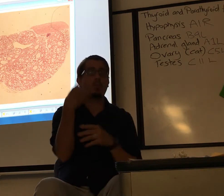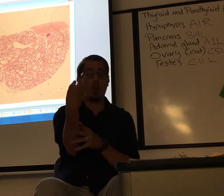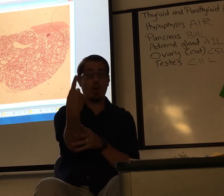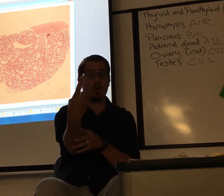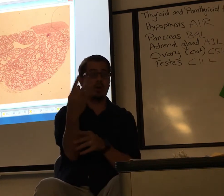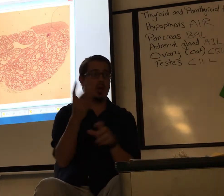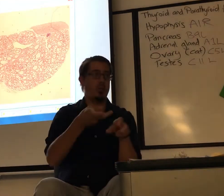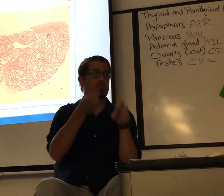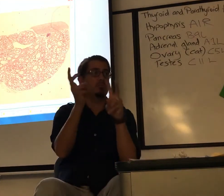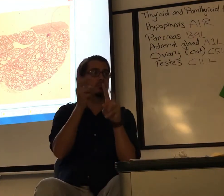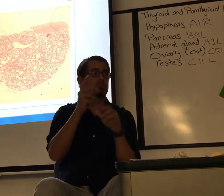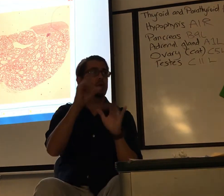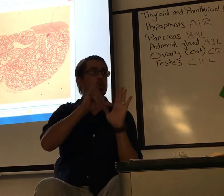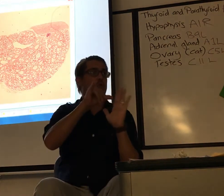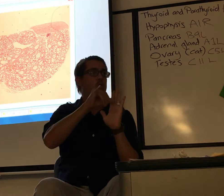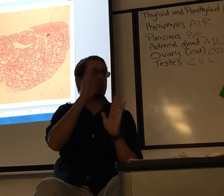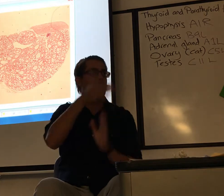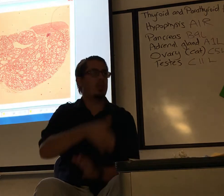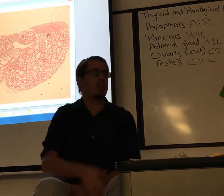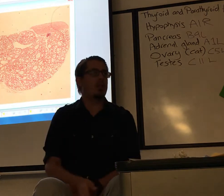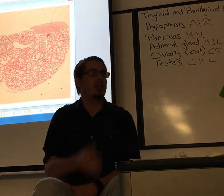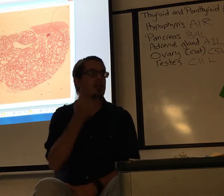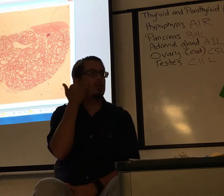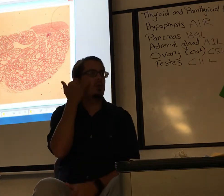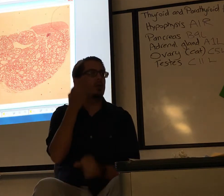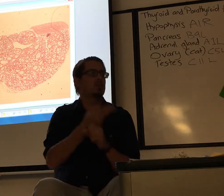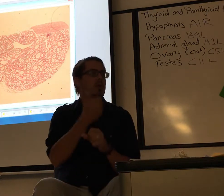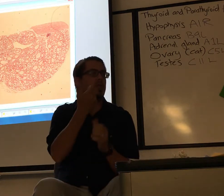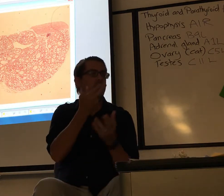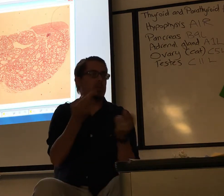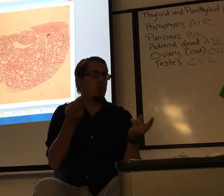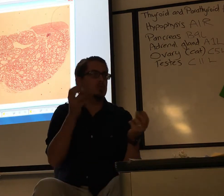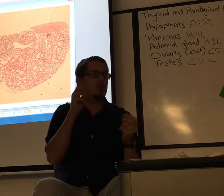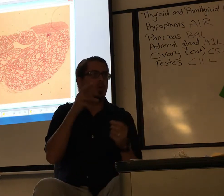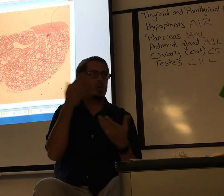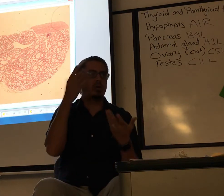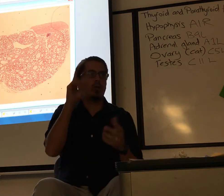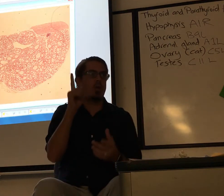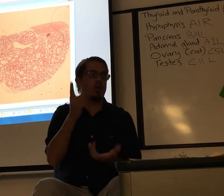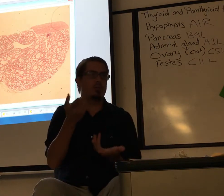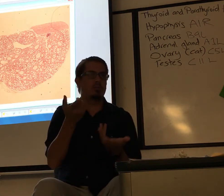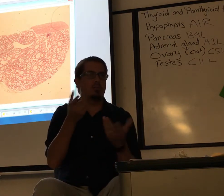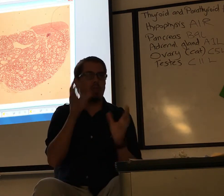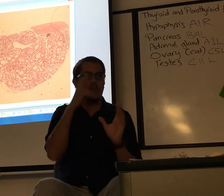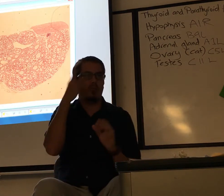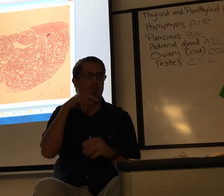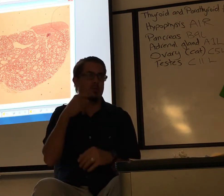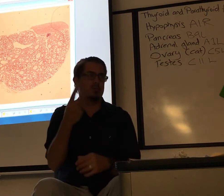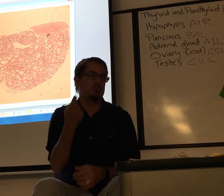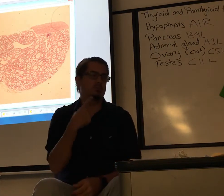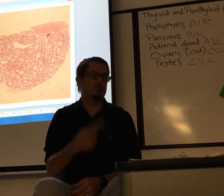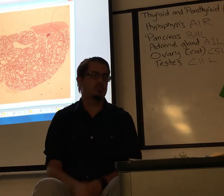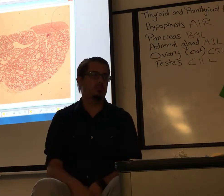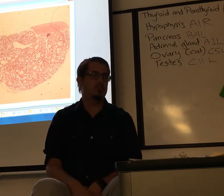to YouTube. And if you want to look at other resources or you don't know where to go, you can come to me, and I'll tell you what to study.